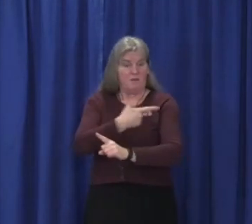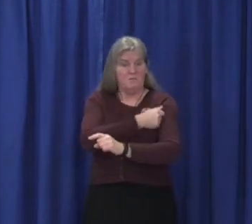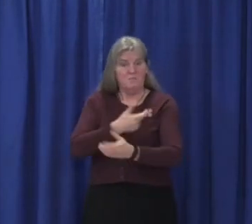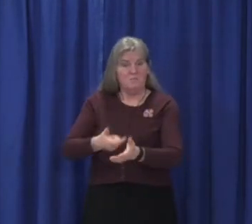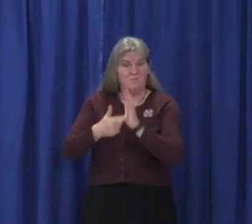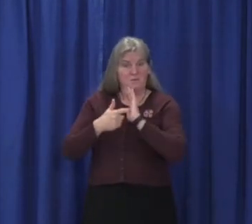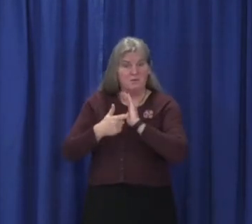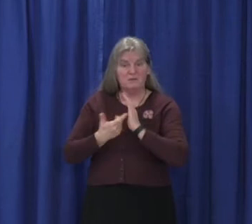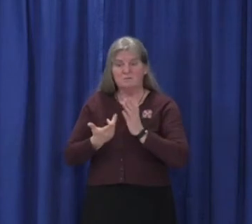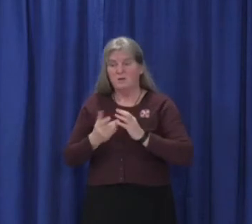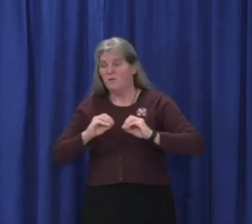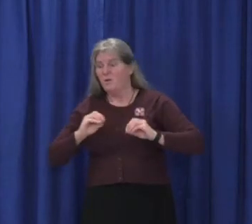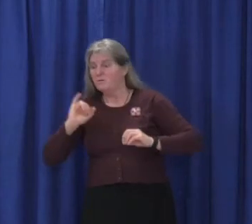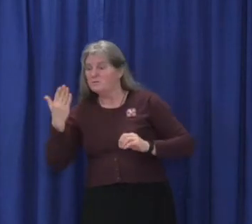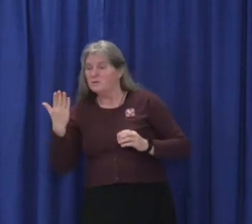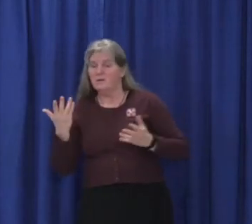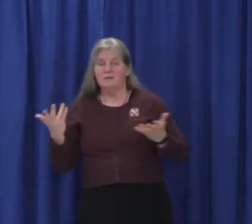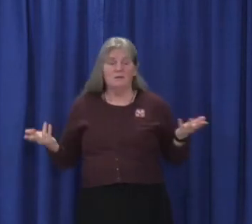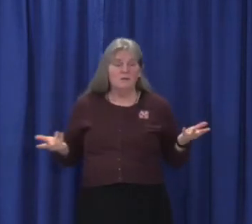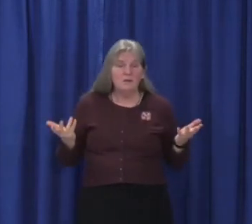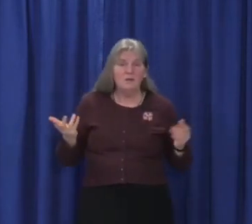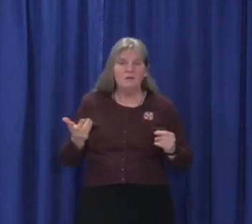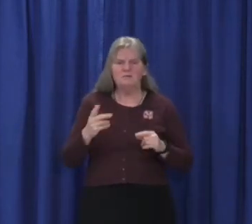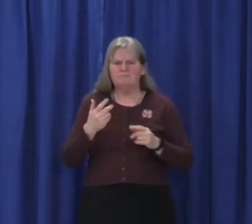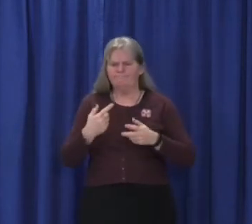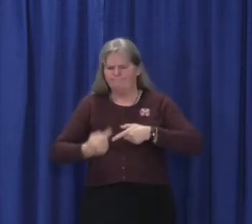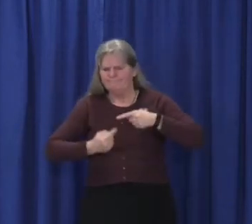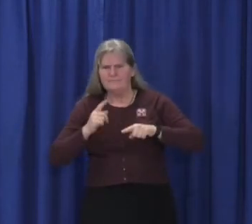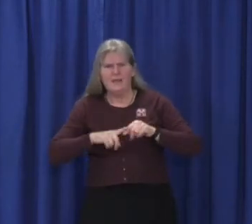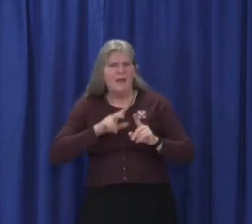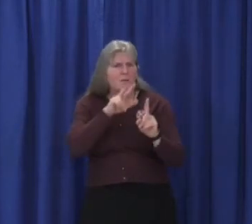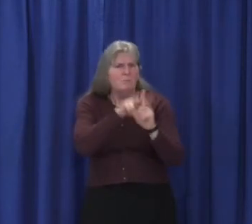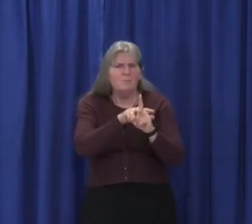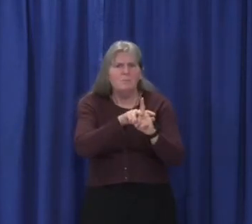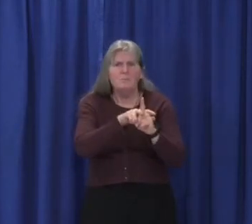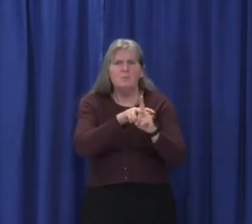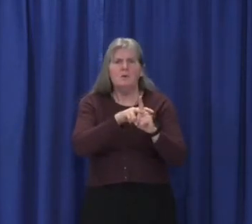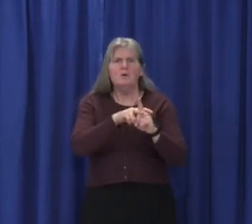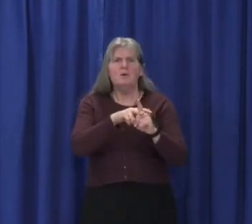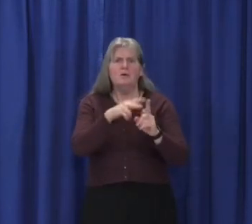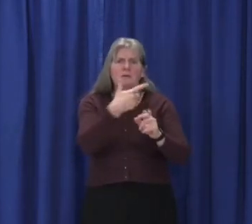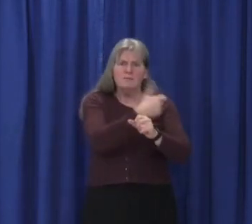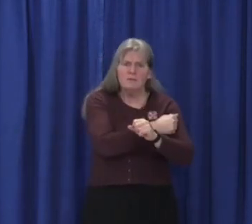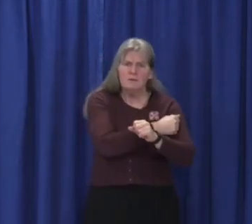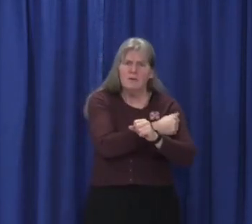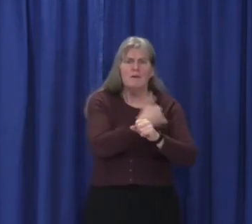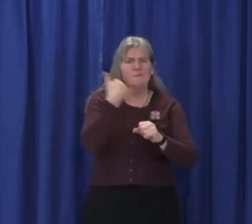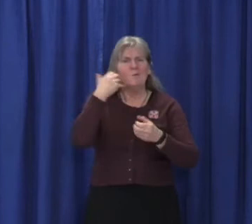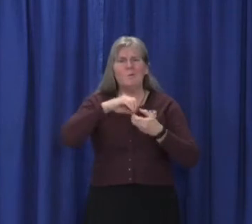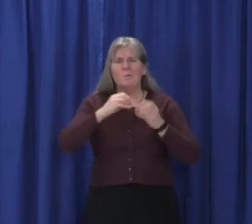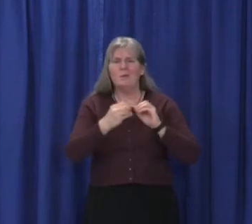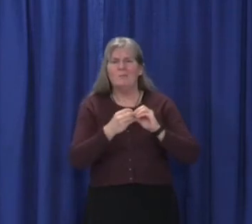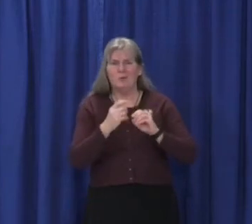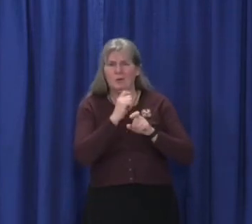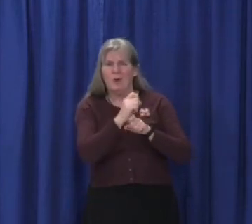requirement, and if you are having trouble booking your vaccine online, you can call the number that I said earlier, which again is